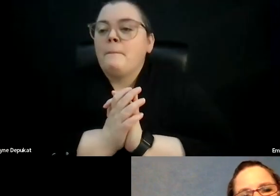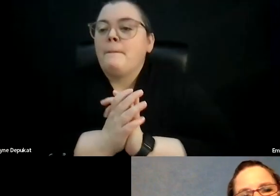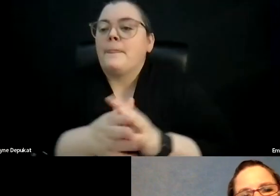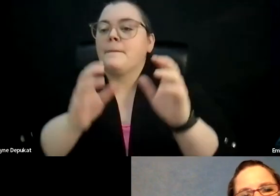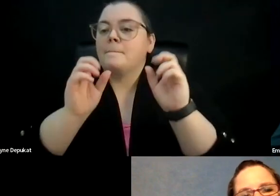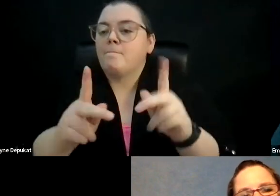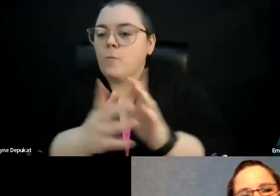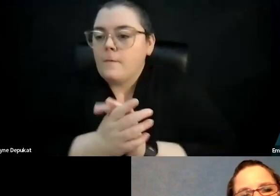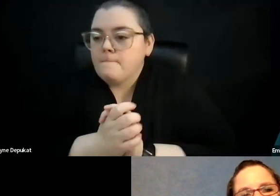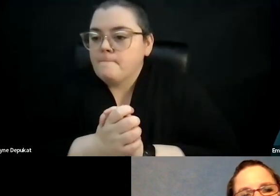Anyways.